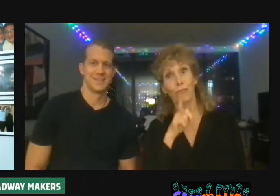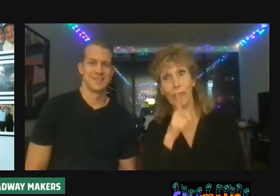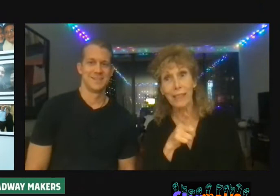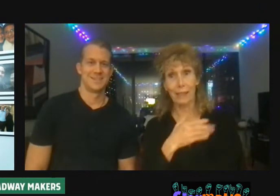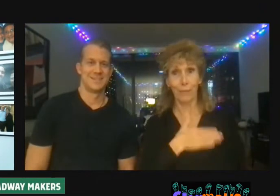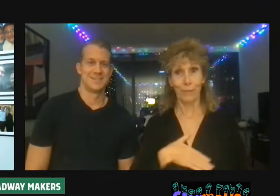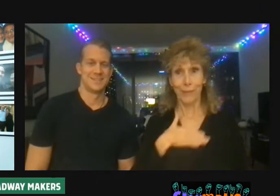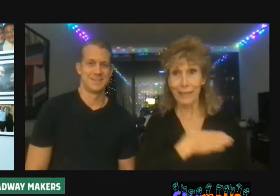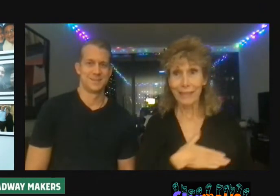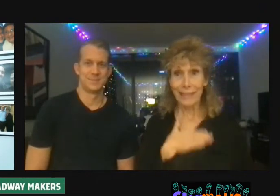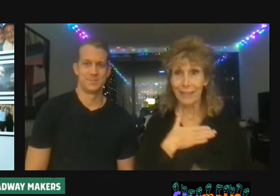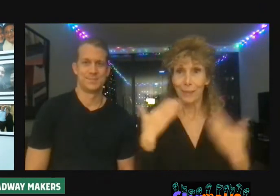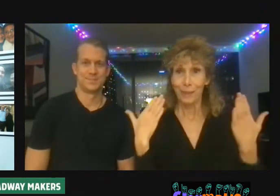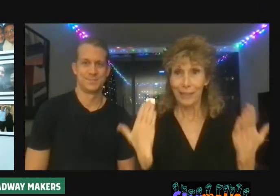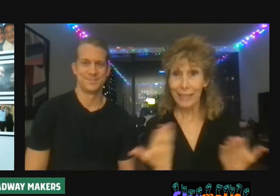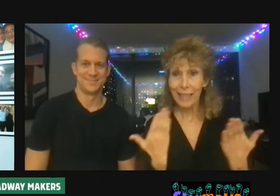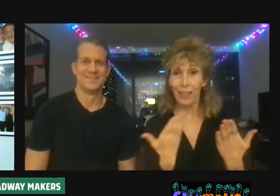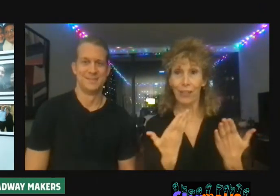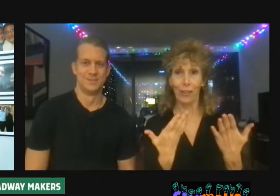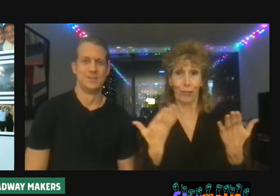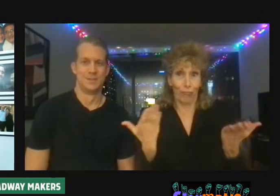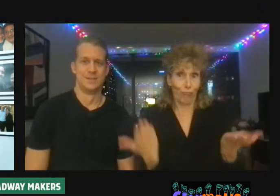to be sitting with you.